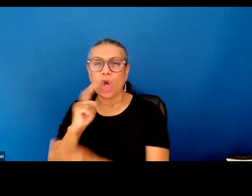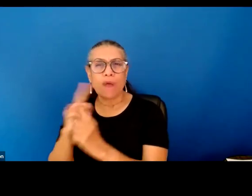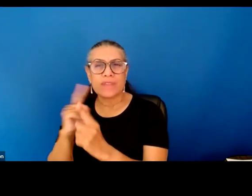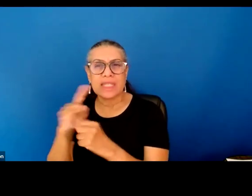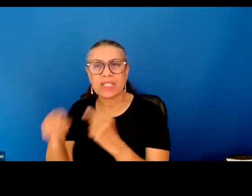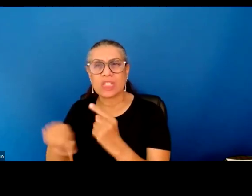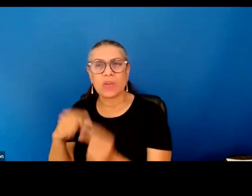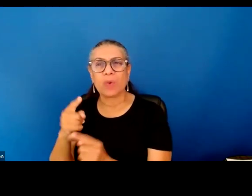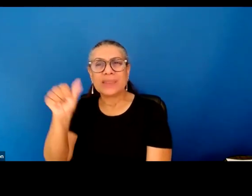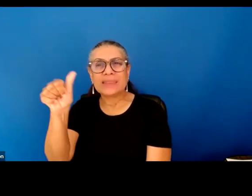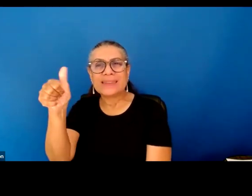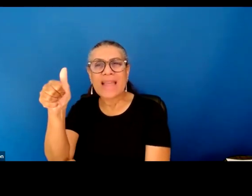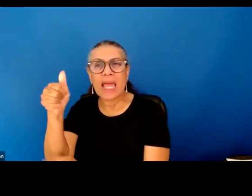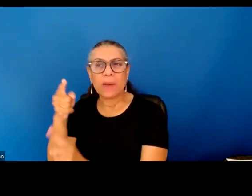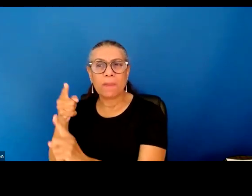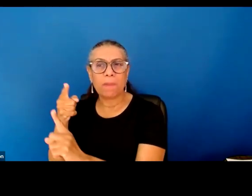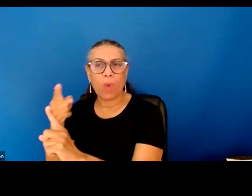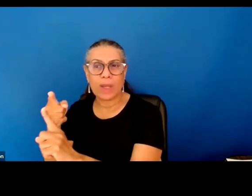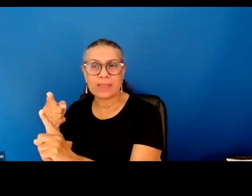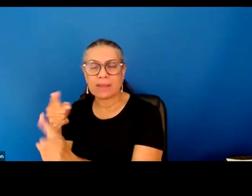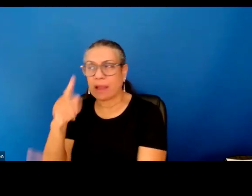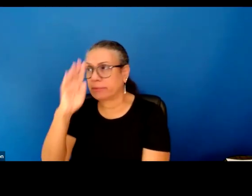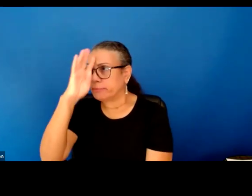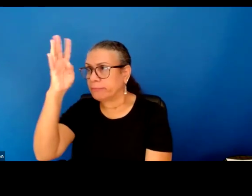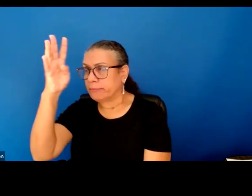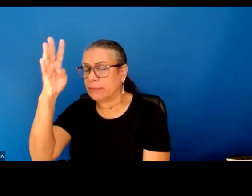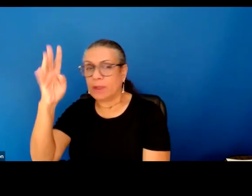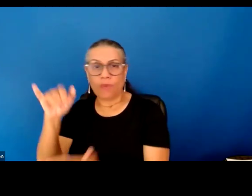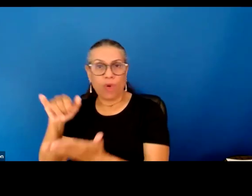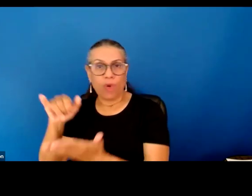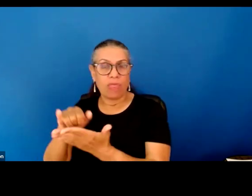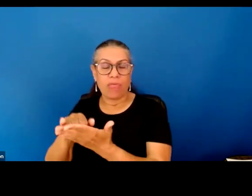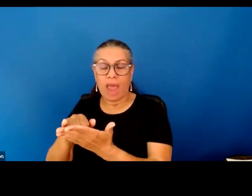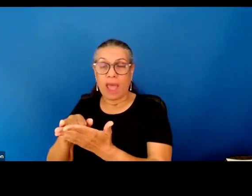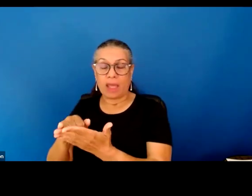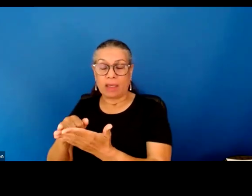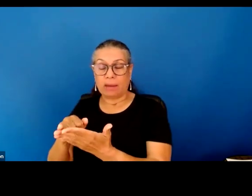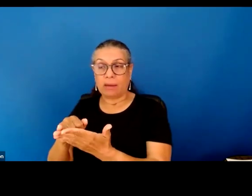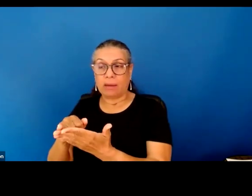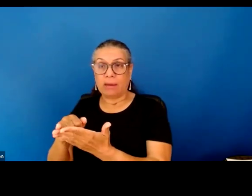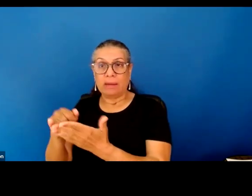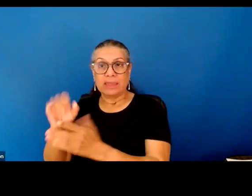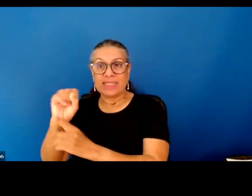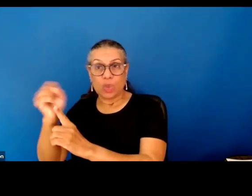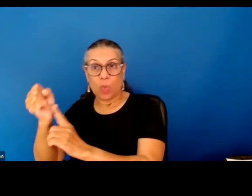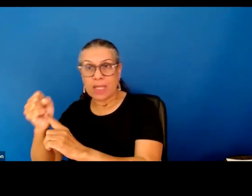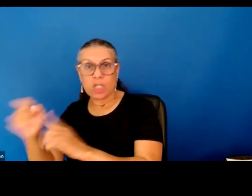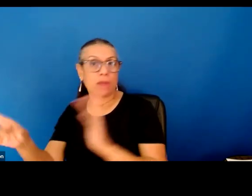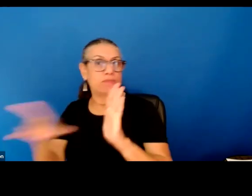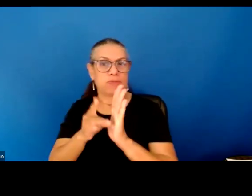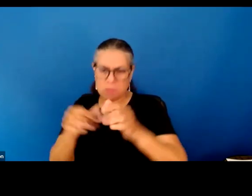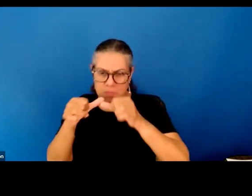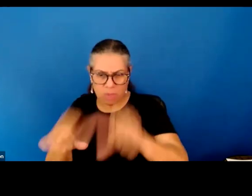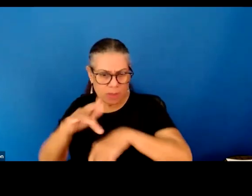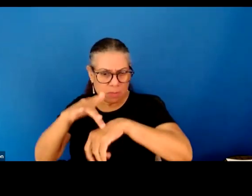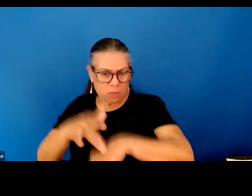10 points in the hypothetical that somehow stuck to become a mathematical reality. That was